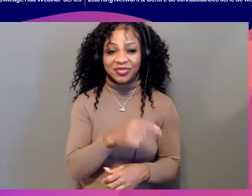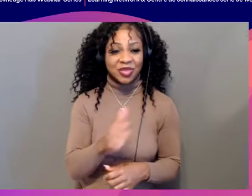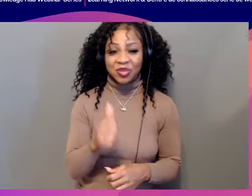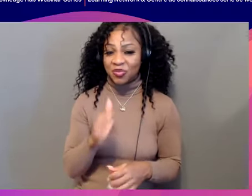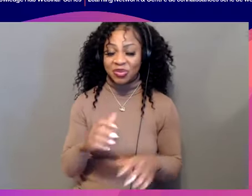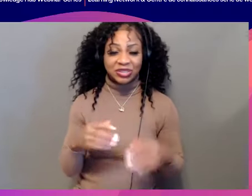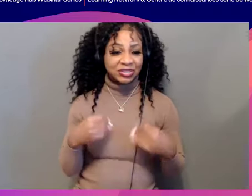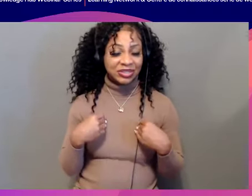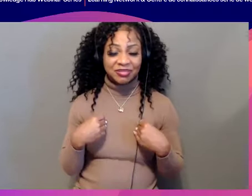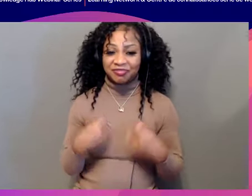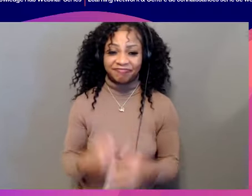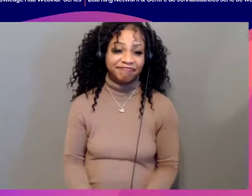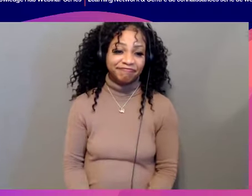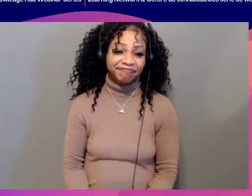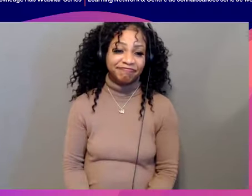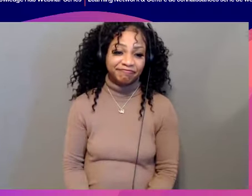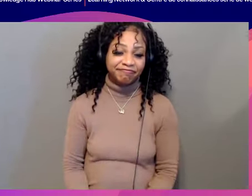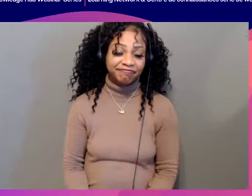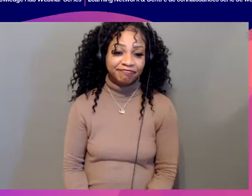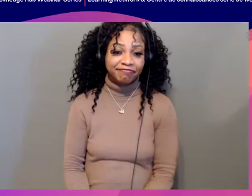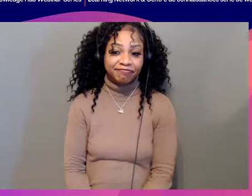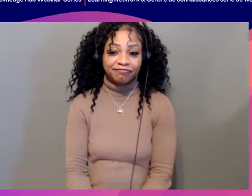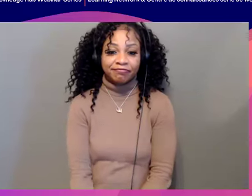either field, which is horrible.